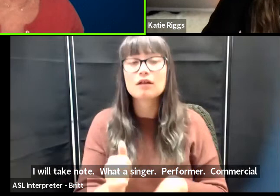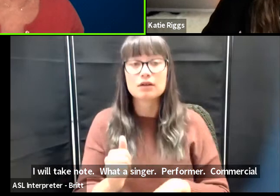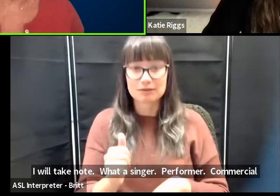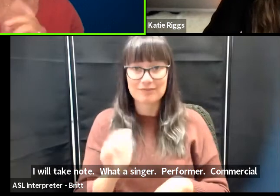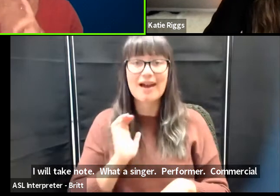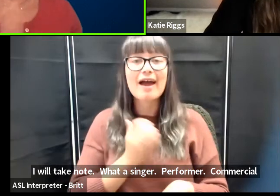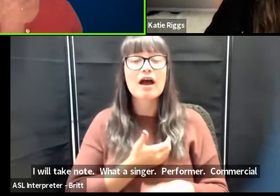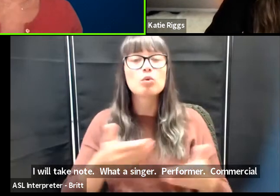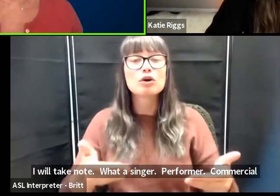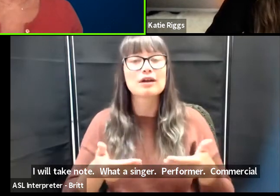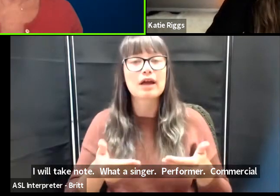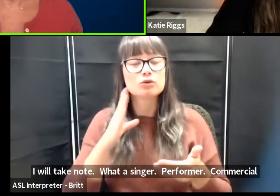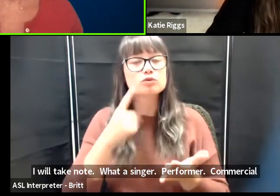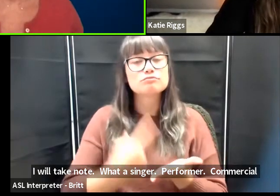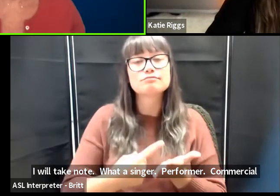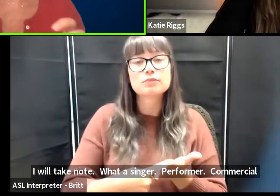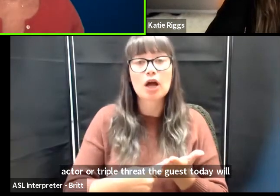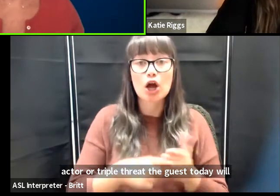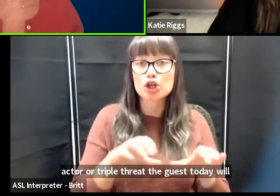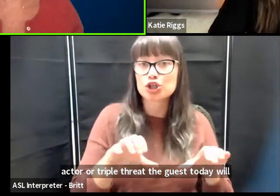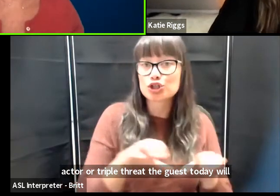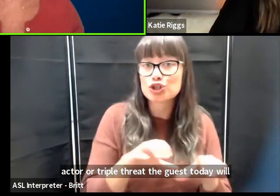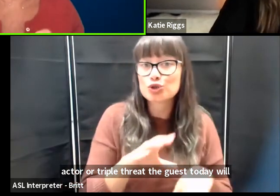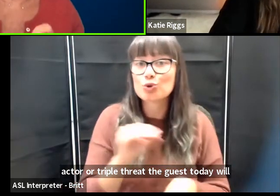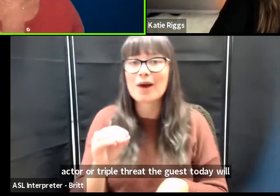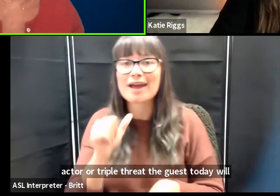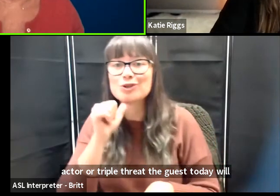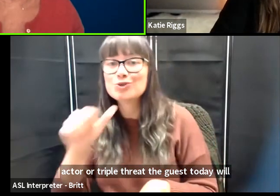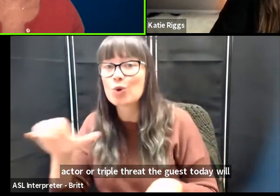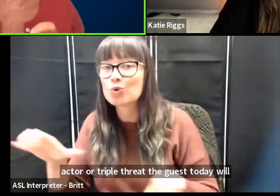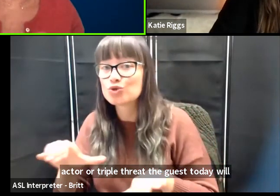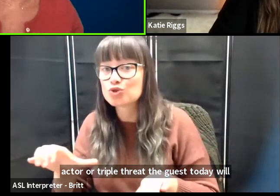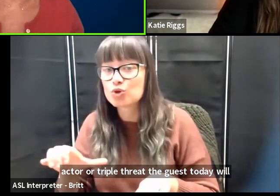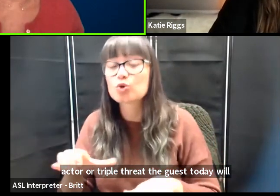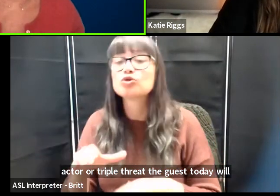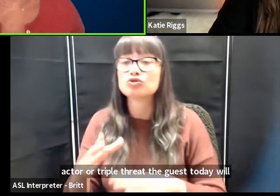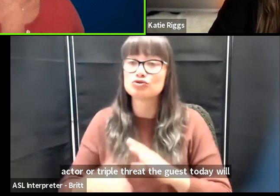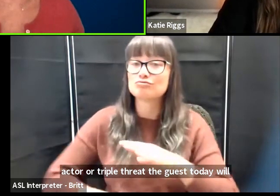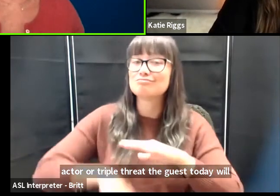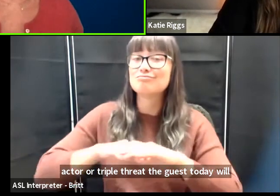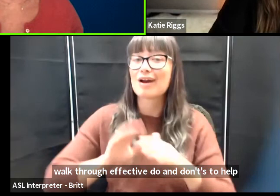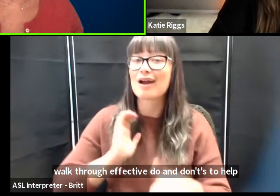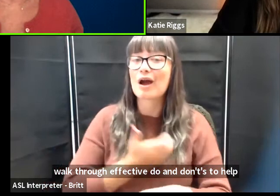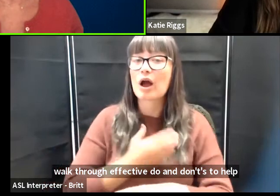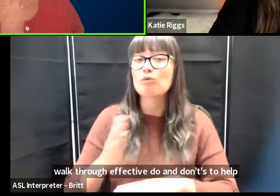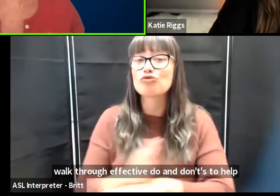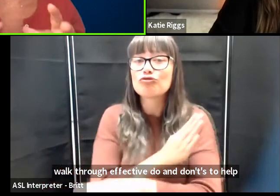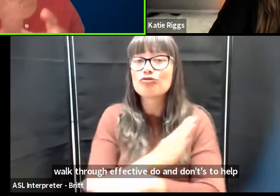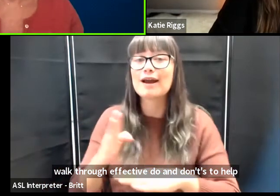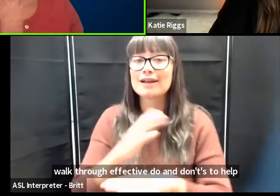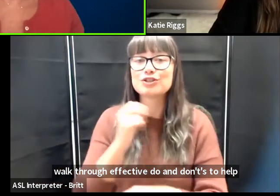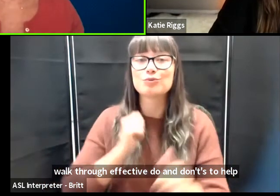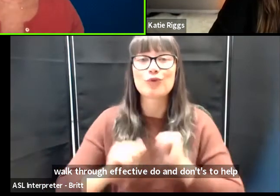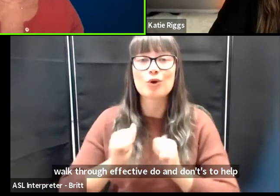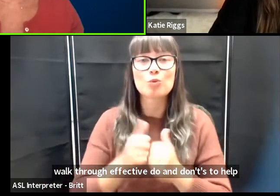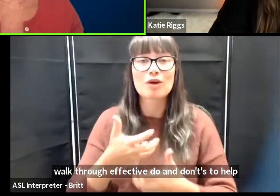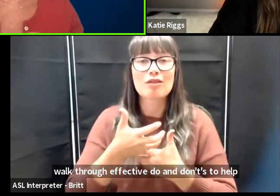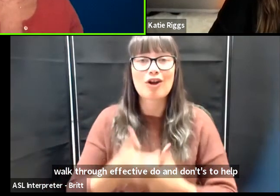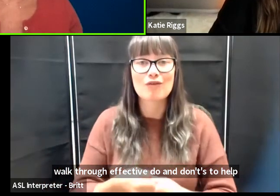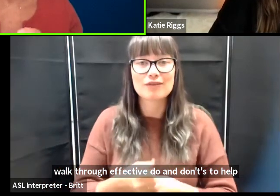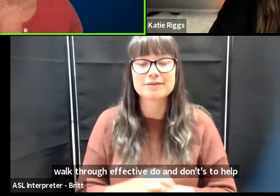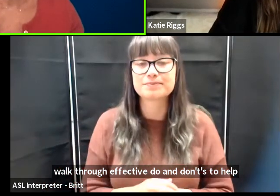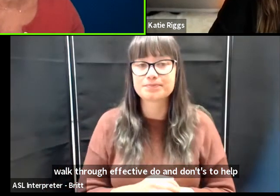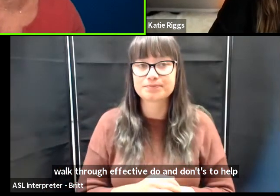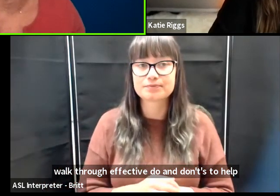effective do's and don'ts to help us maximize our range and to perform with confidence. Viewers will also have the chance